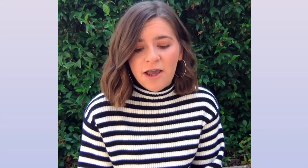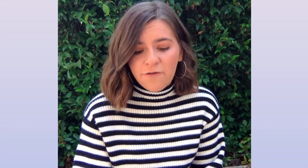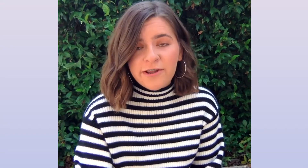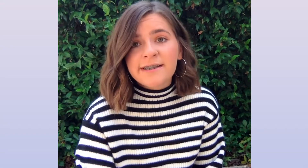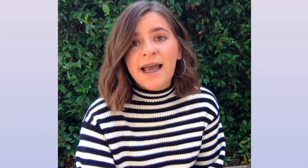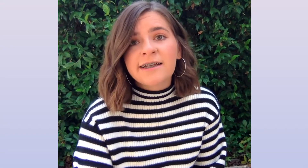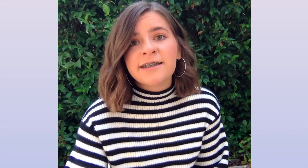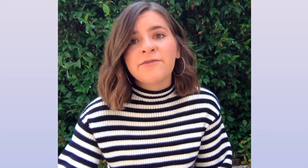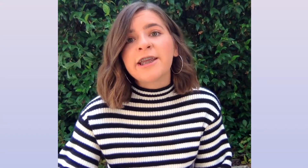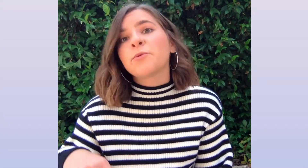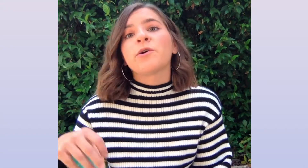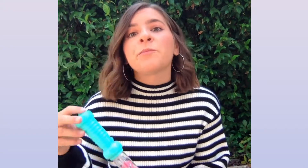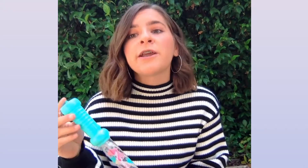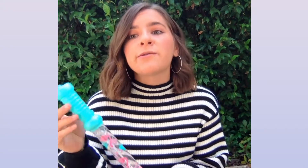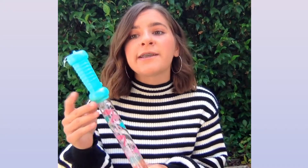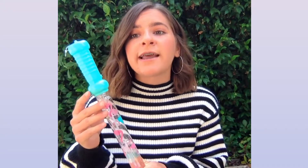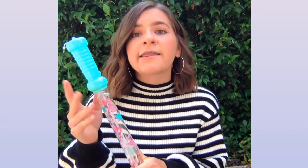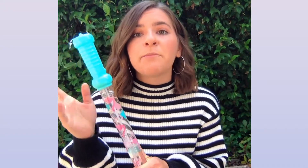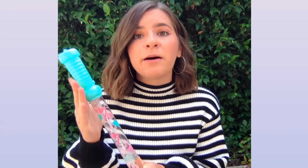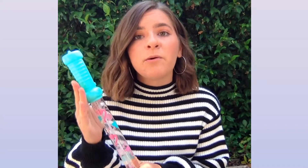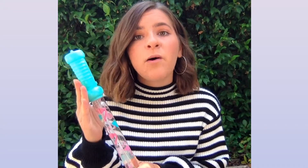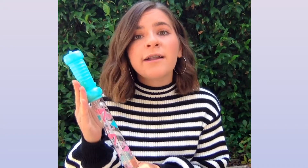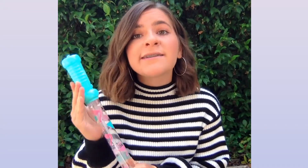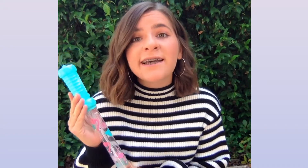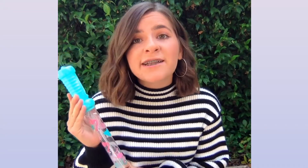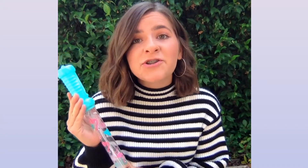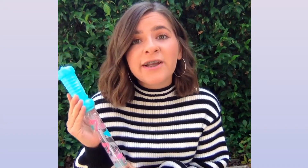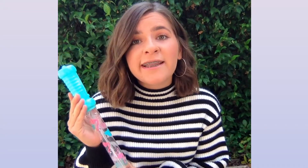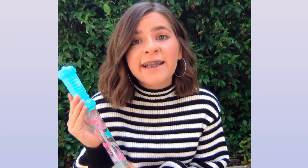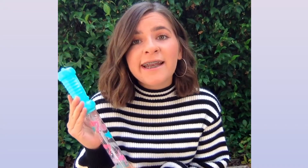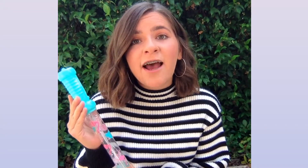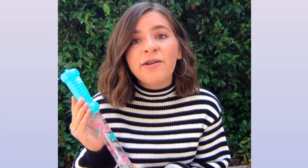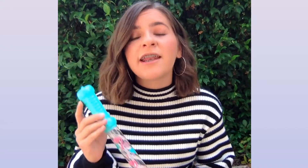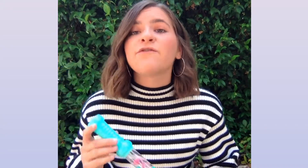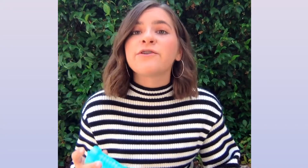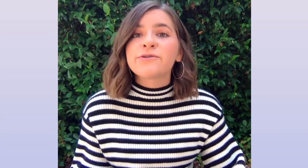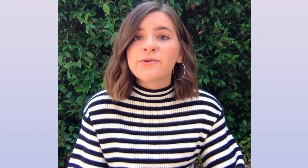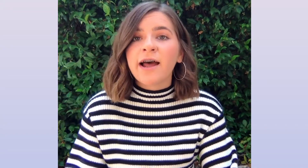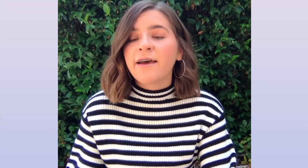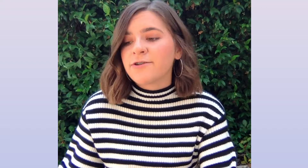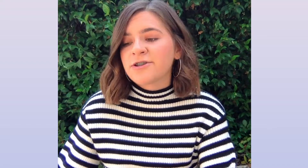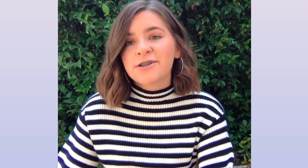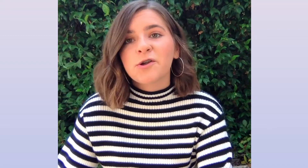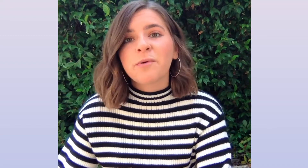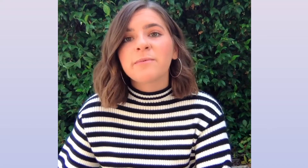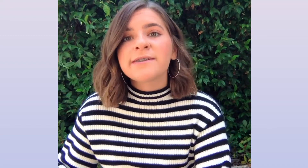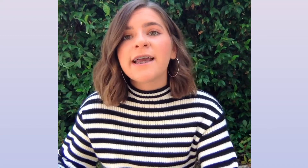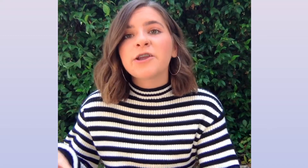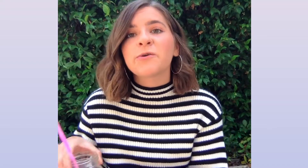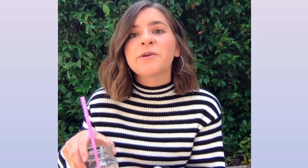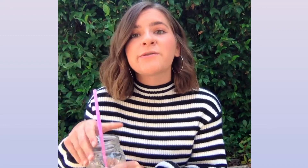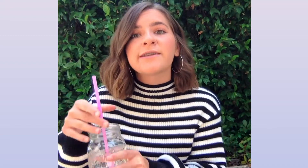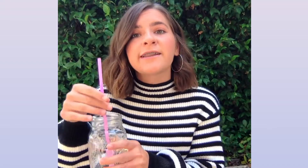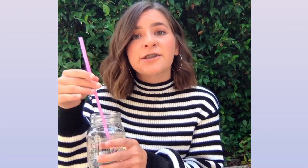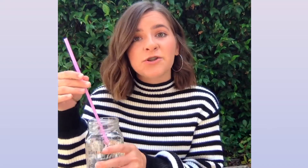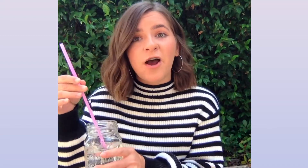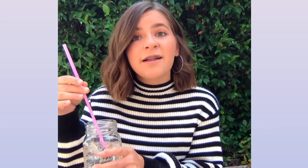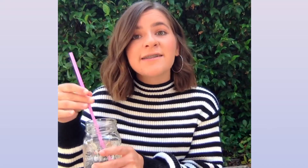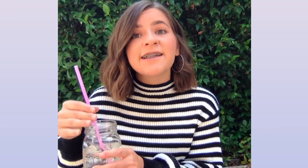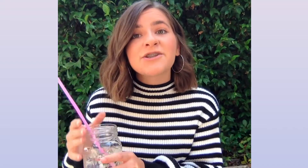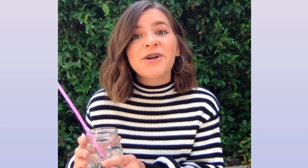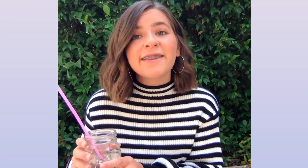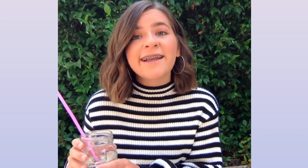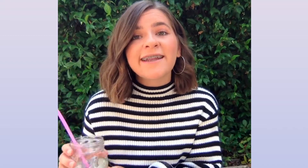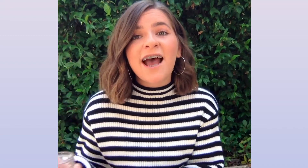directions. For this activity, we'll be using the bubble wand to illustrate the in and out, and if you do not have the traditional bubble set, you'll be using the straw